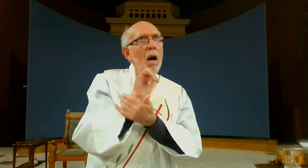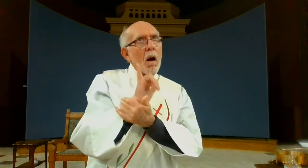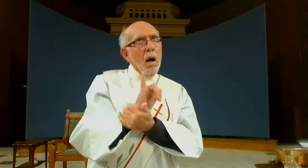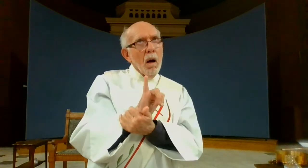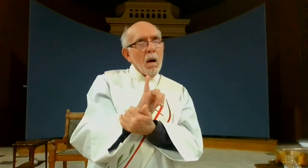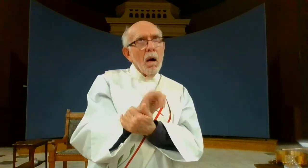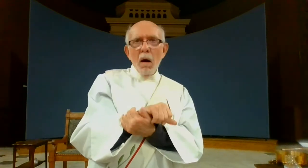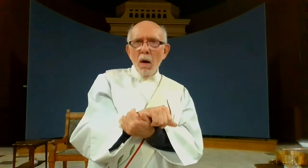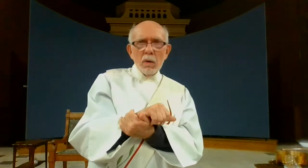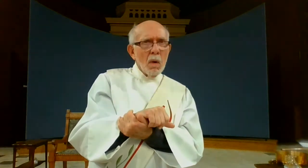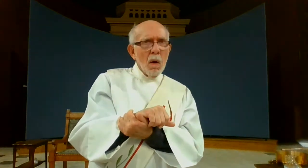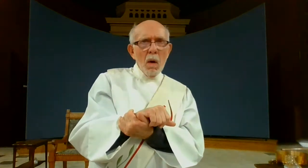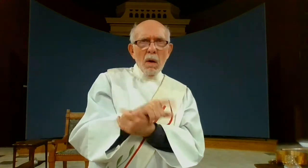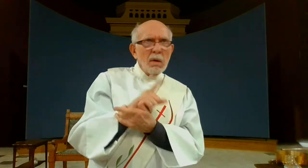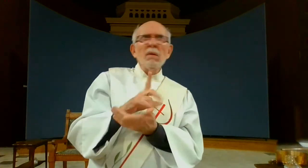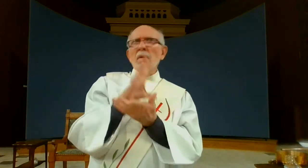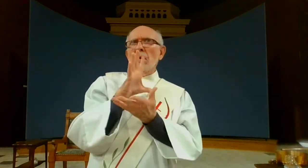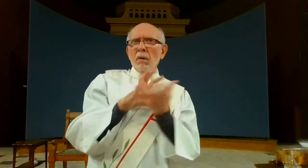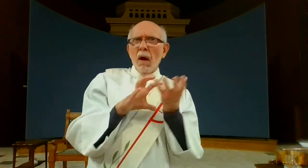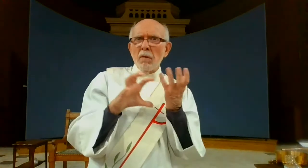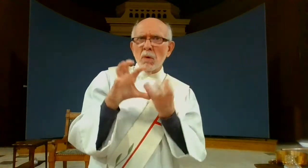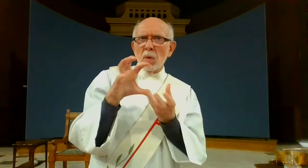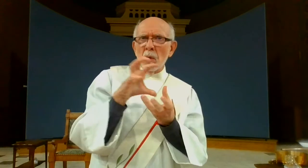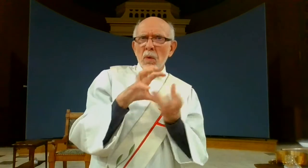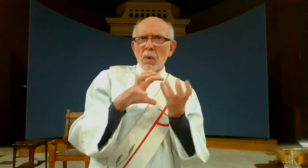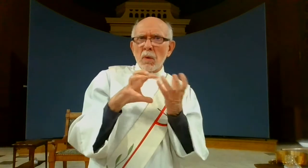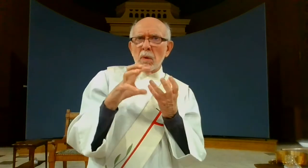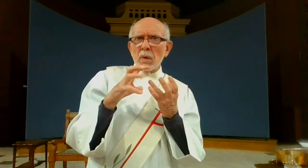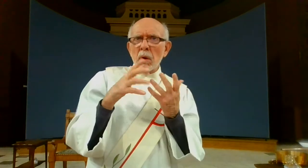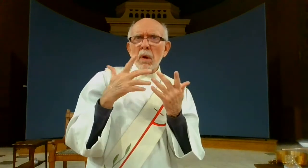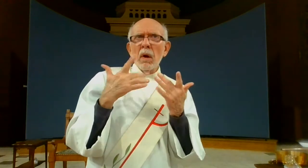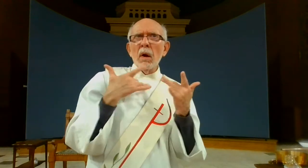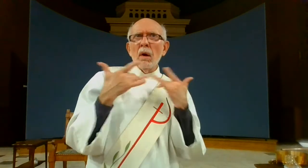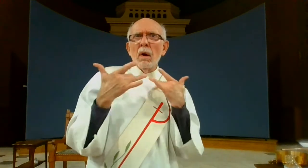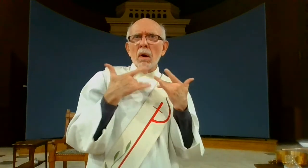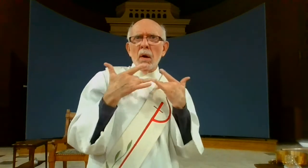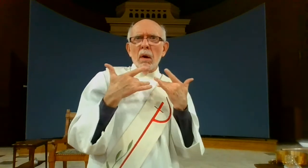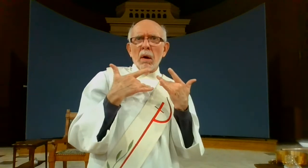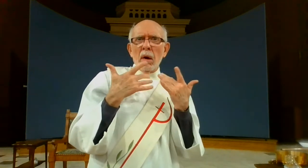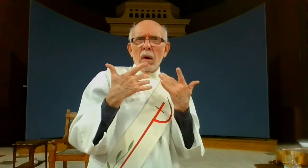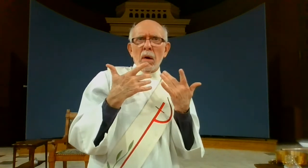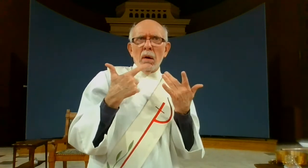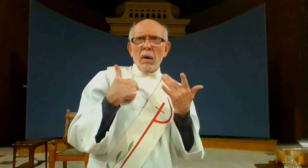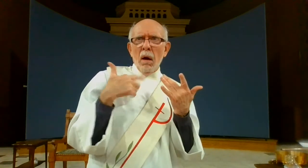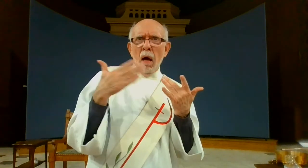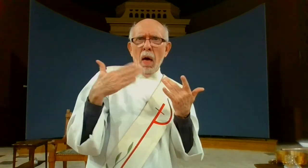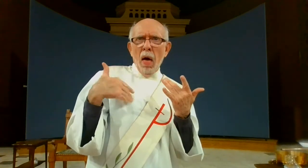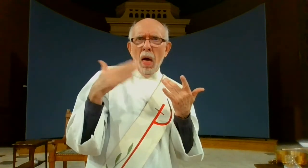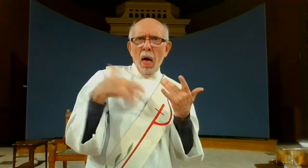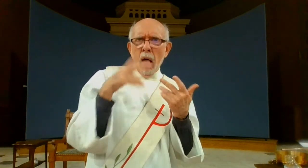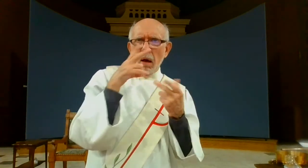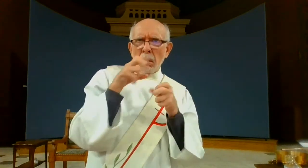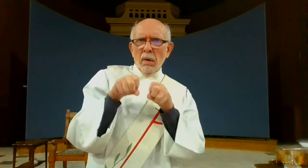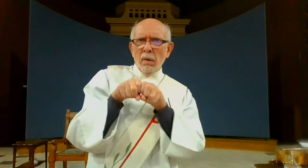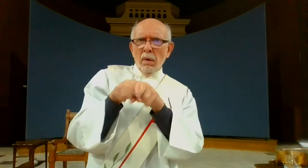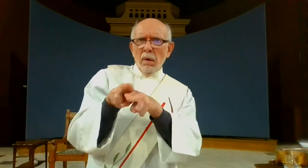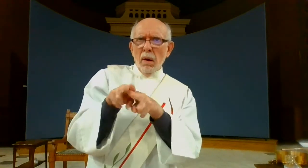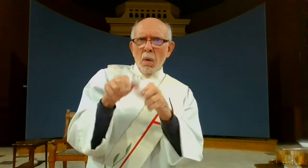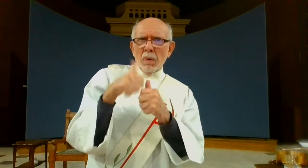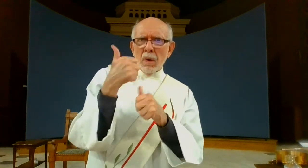Did she blindly accept and think this was normal? No, she was confused. She had concerns.